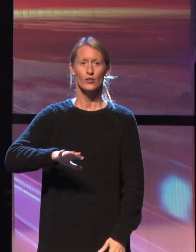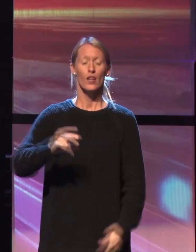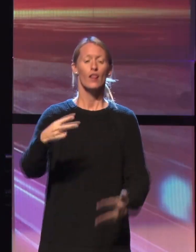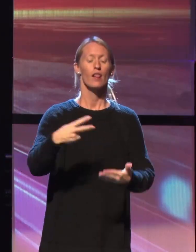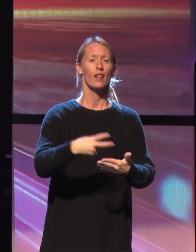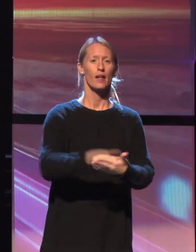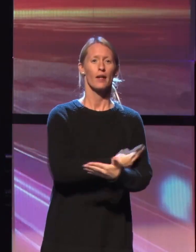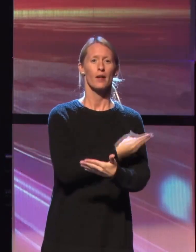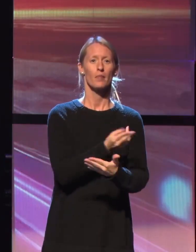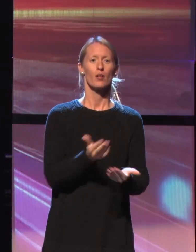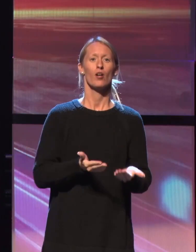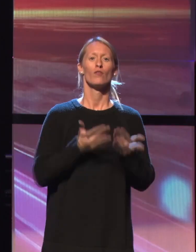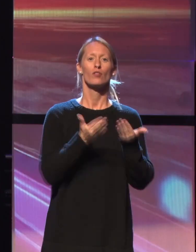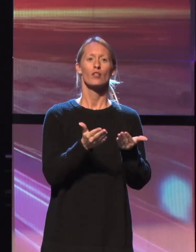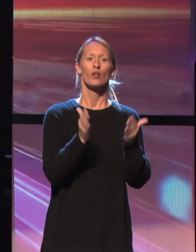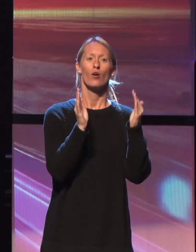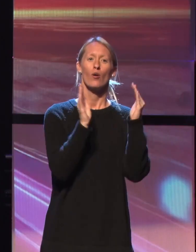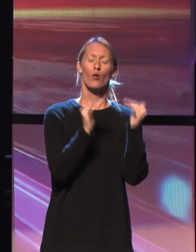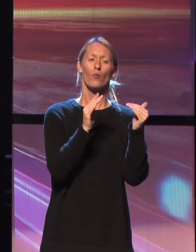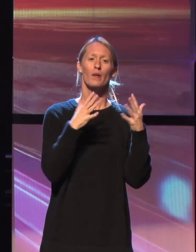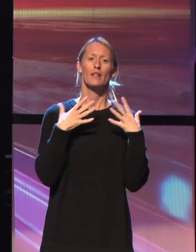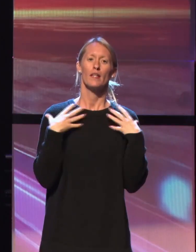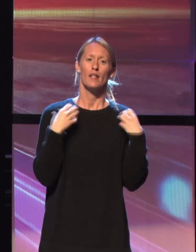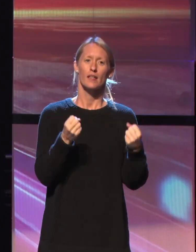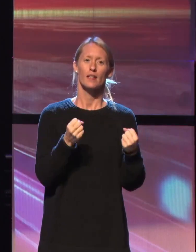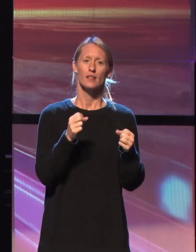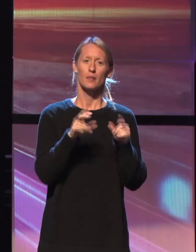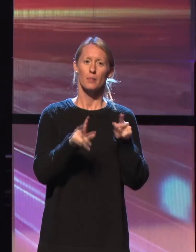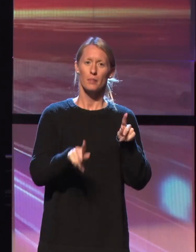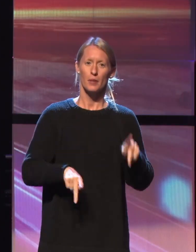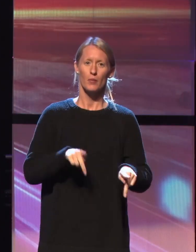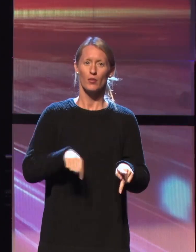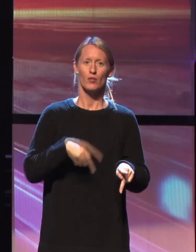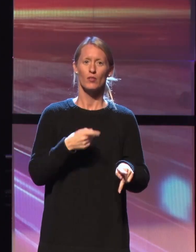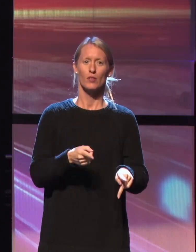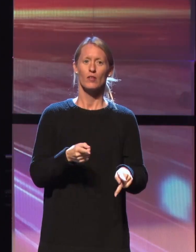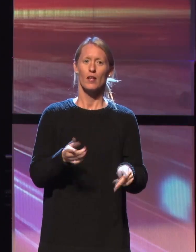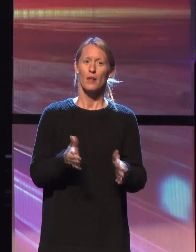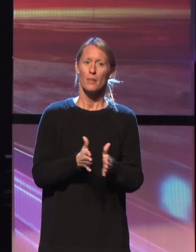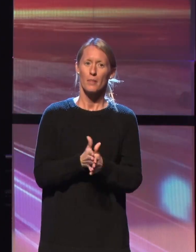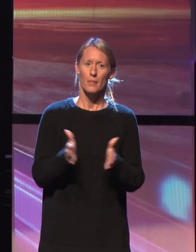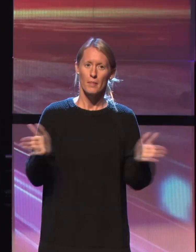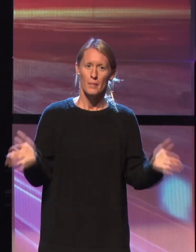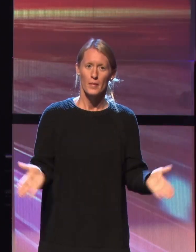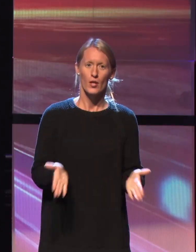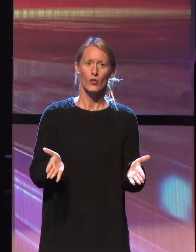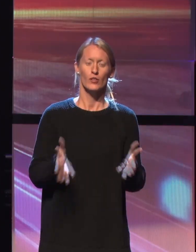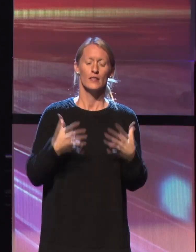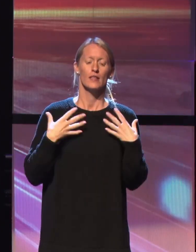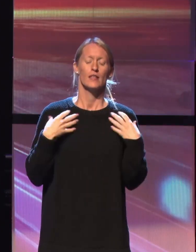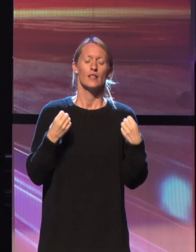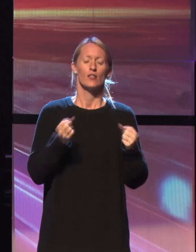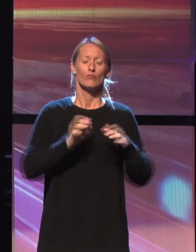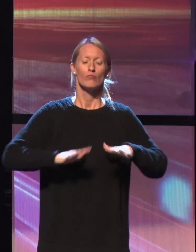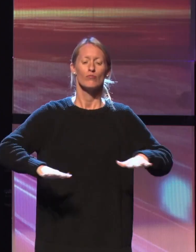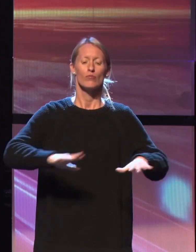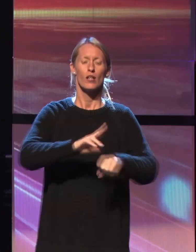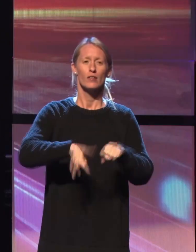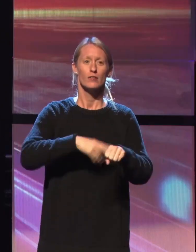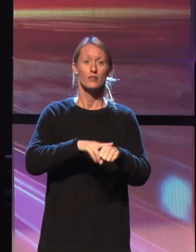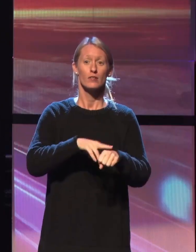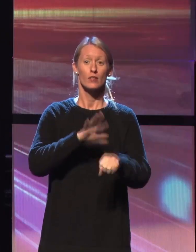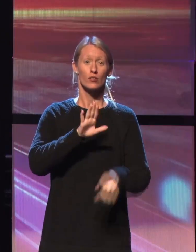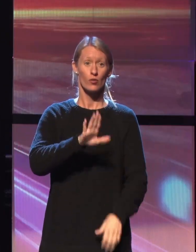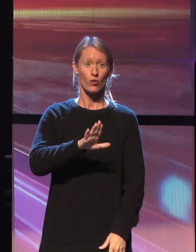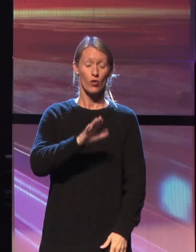and healing to individuals, and is empowered then to heal the nations. And so, in your everyday normal